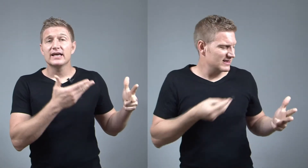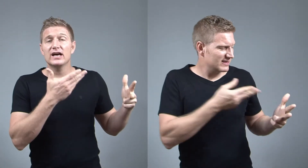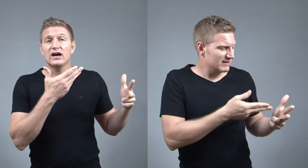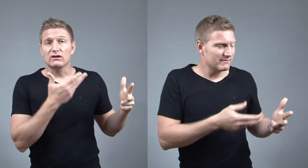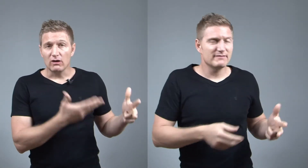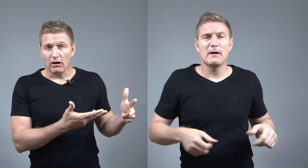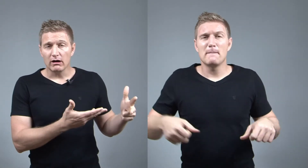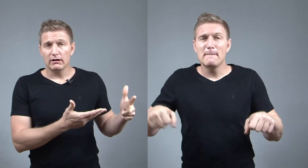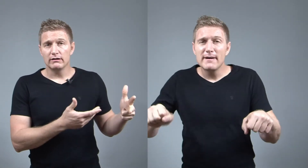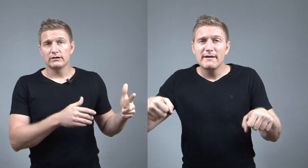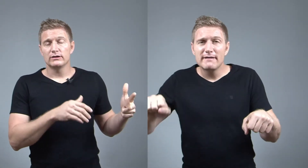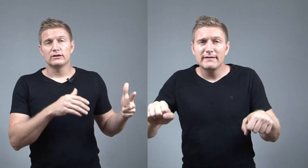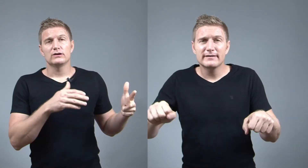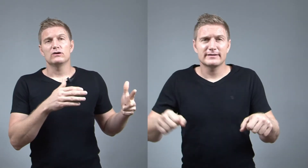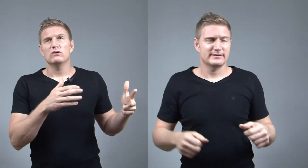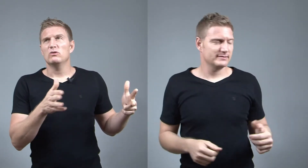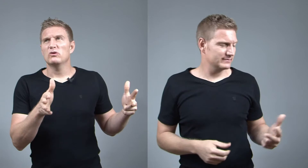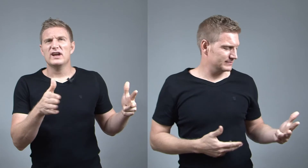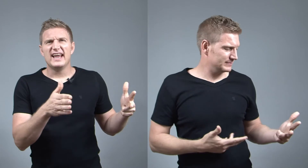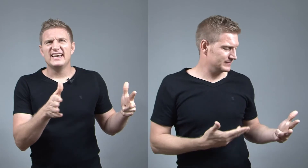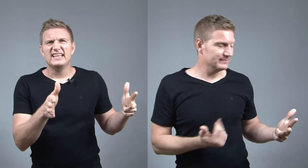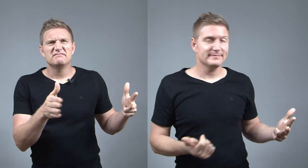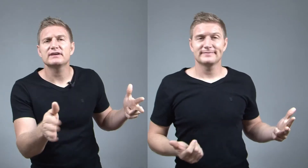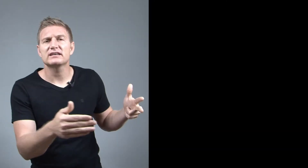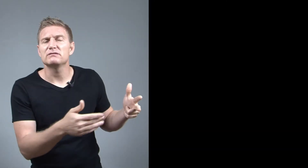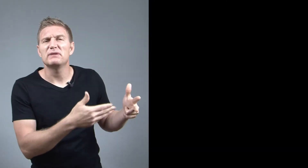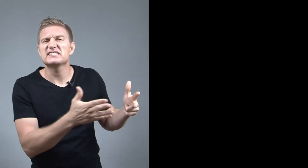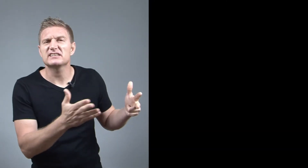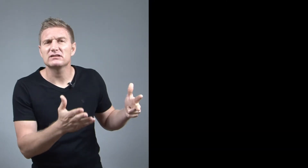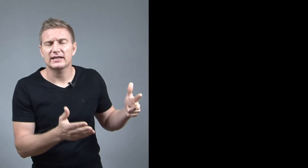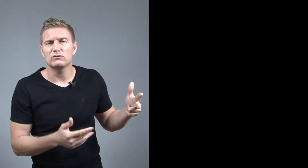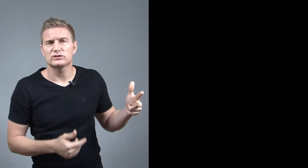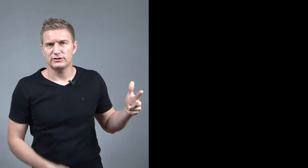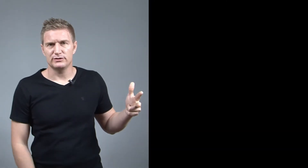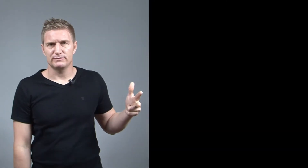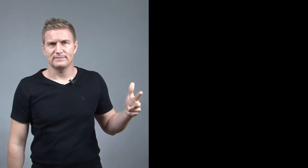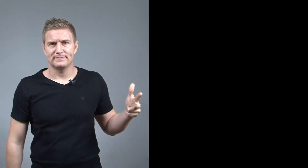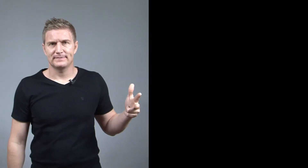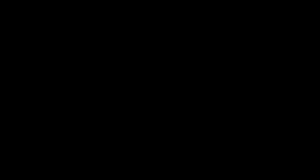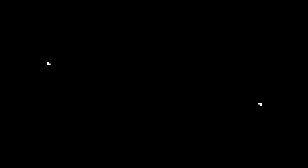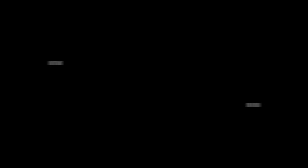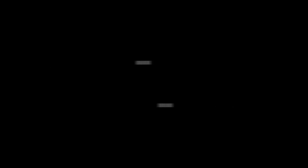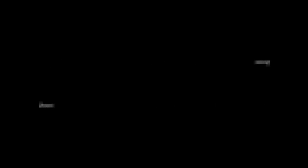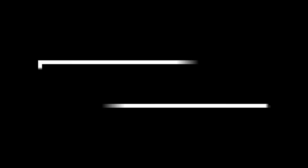a car, or any vehicle. Bicycle can also do.